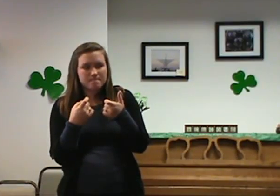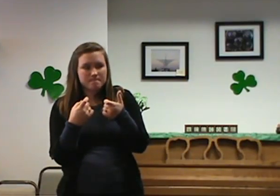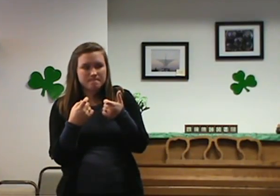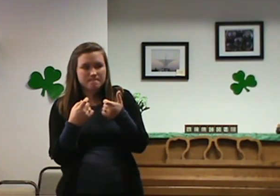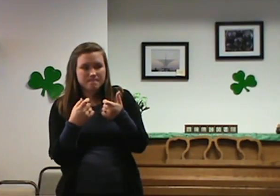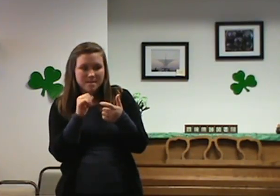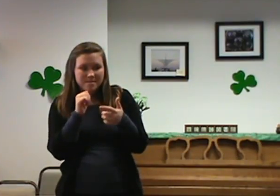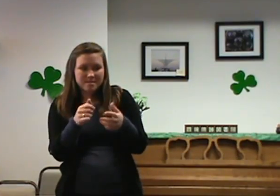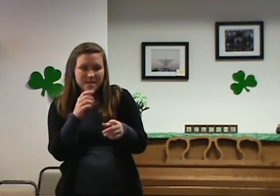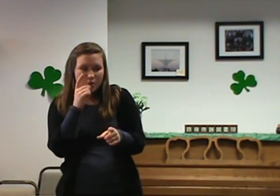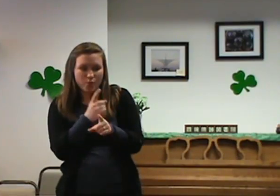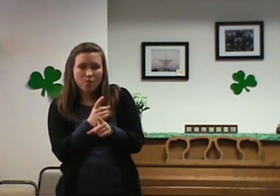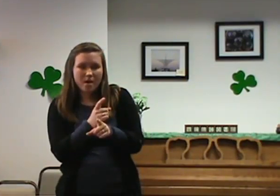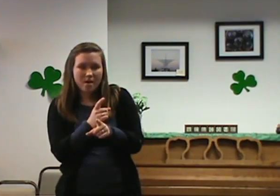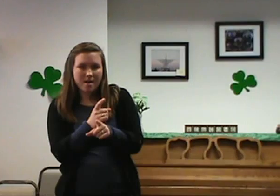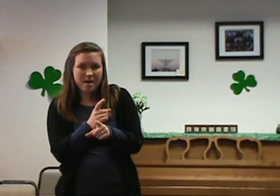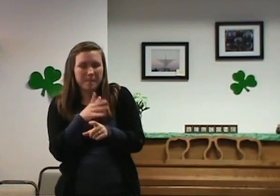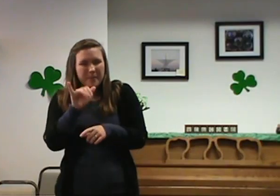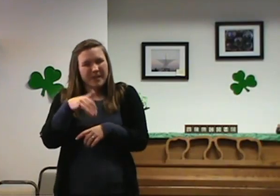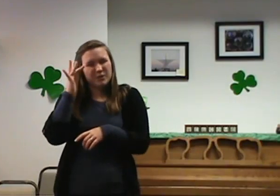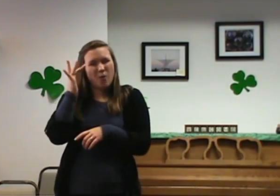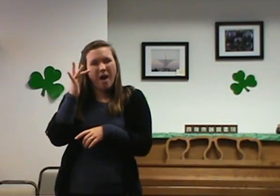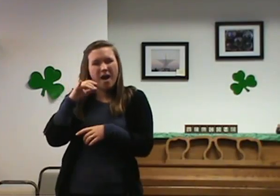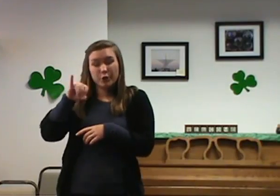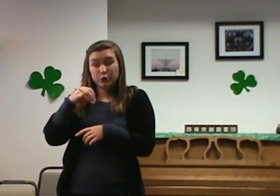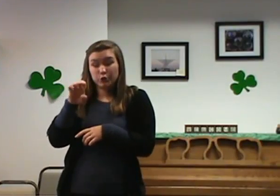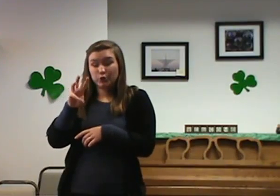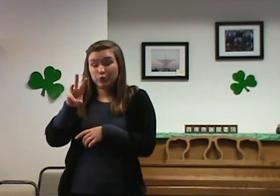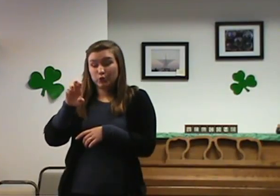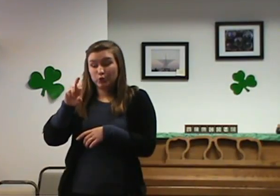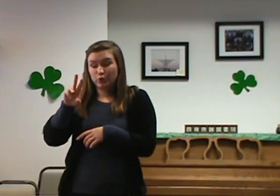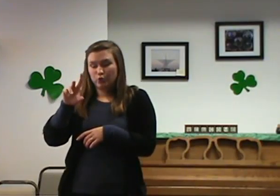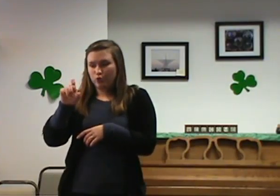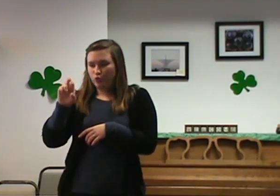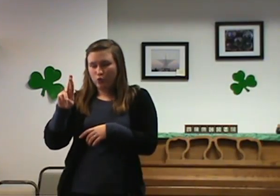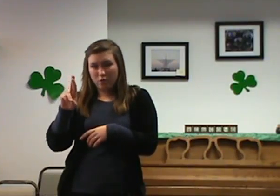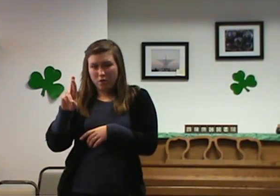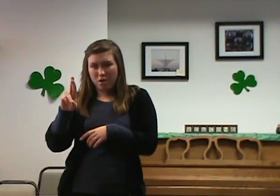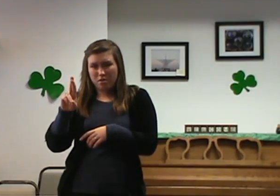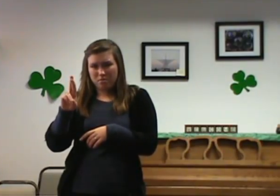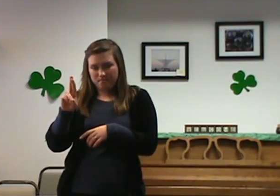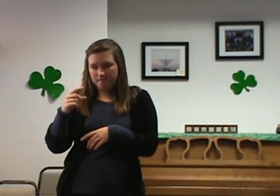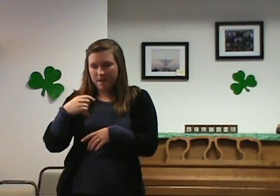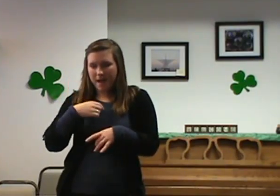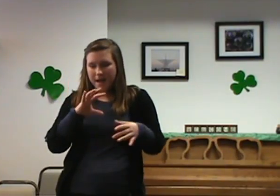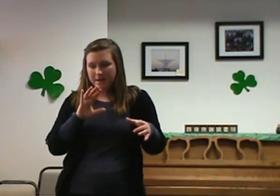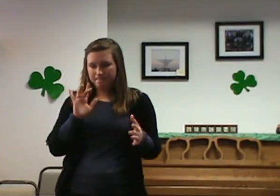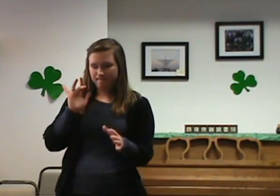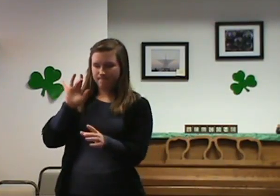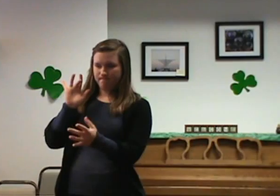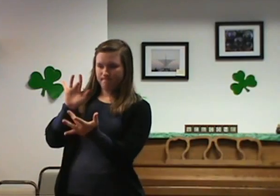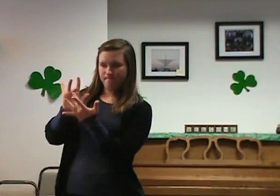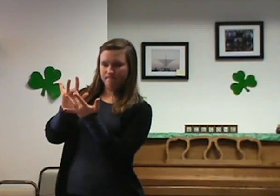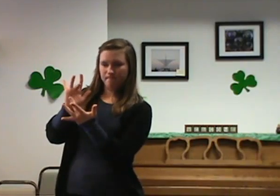with this jeweler in West Dallas, because I went to Batteries Plus for replacements, and they